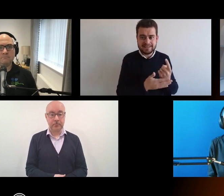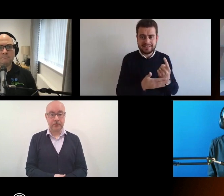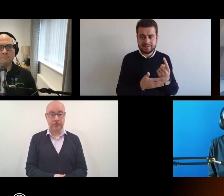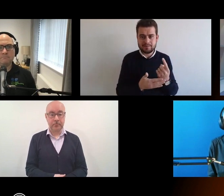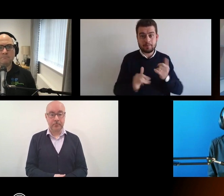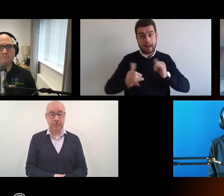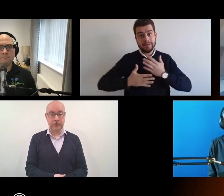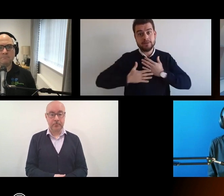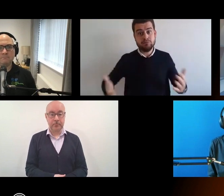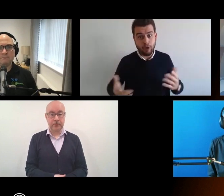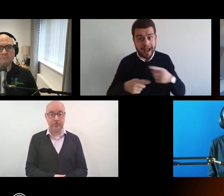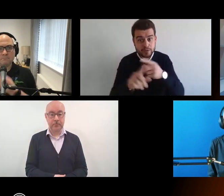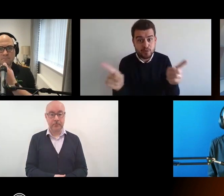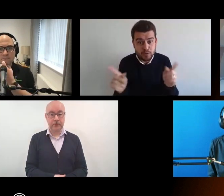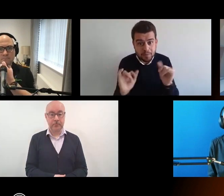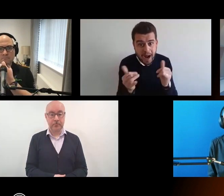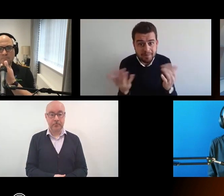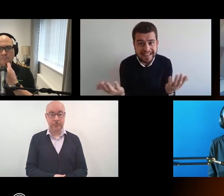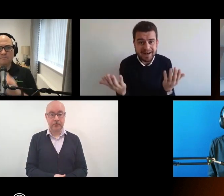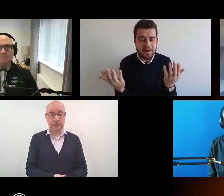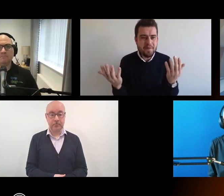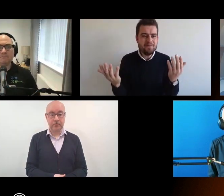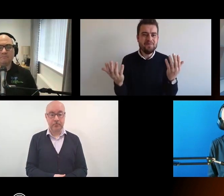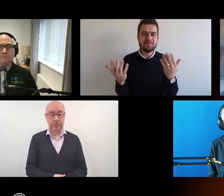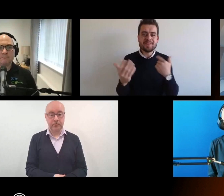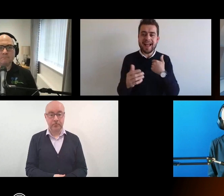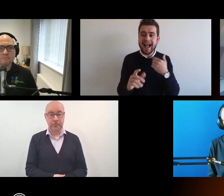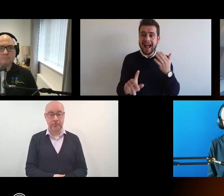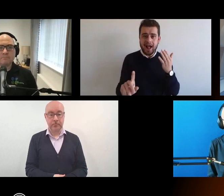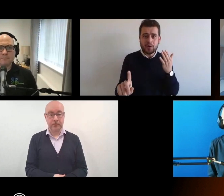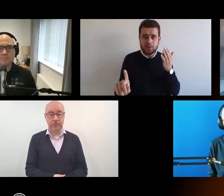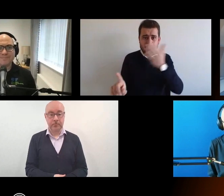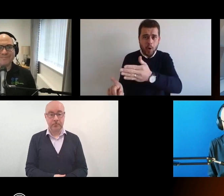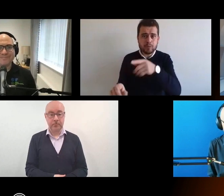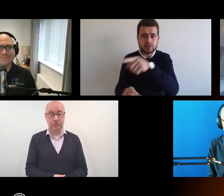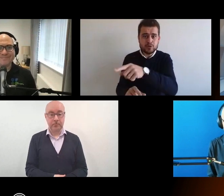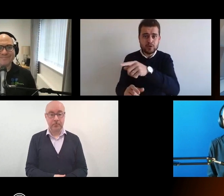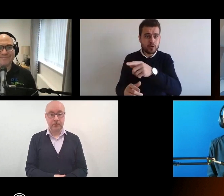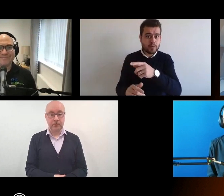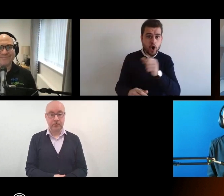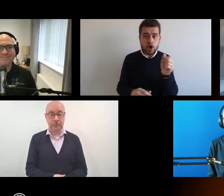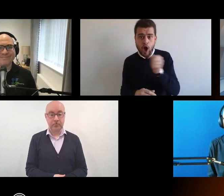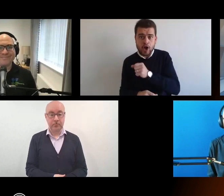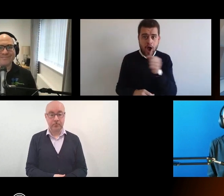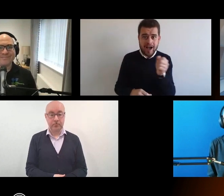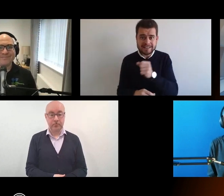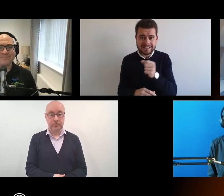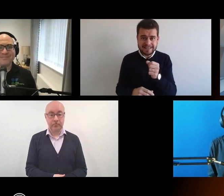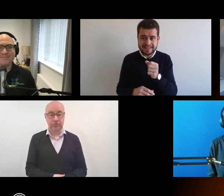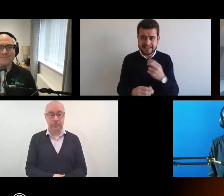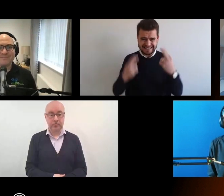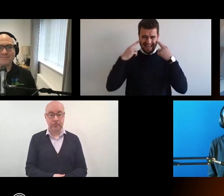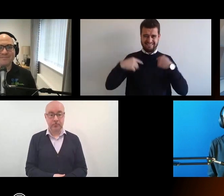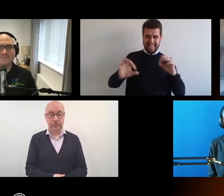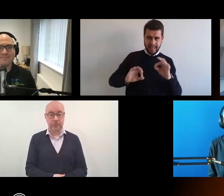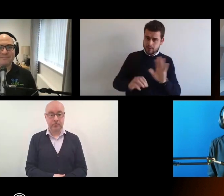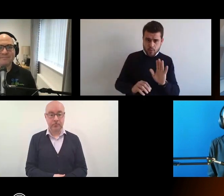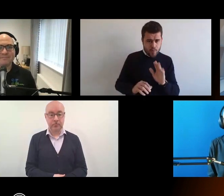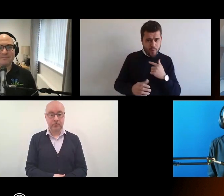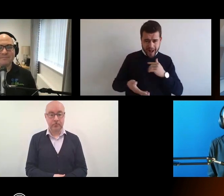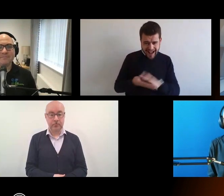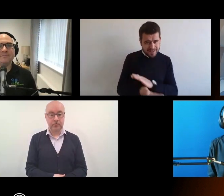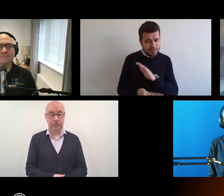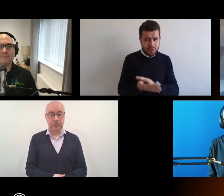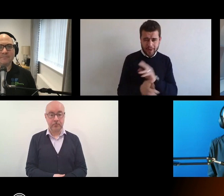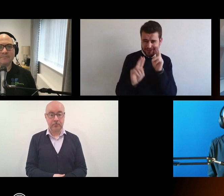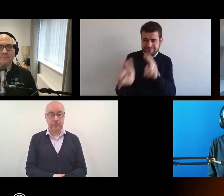and of course, deaf people and I go to events. That may surprise some of you, but we do like to go to events. And I might want to go to a